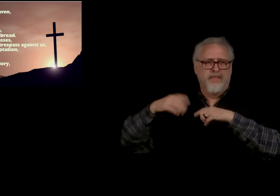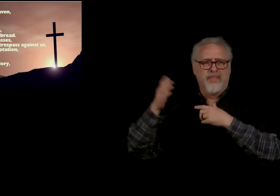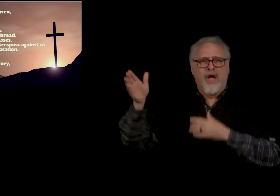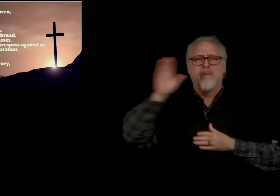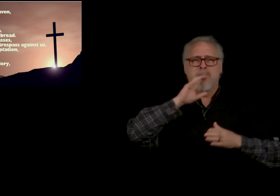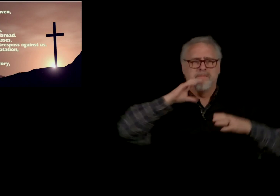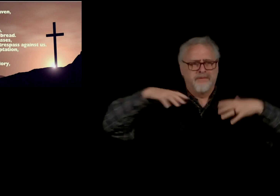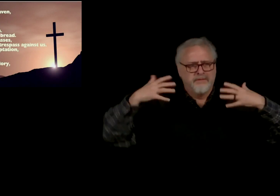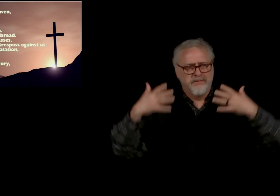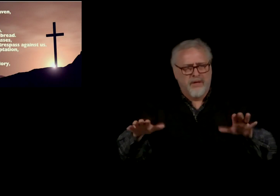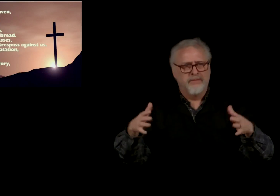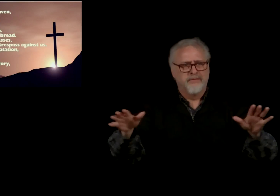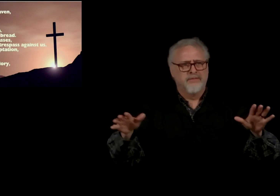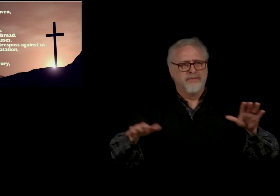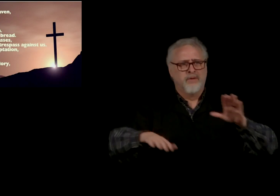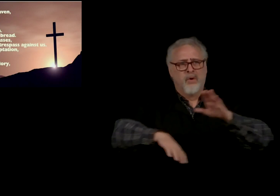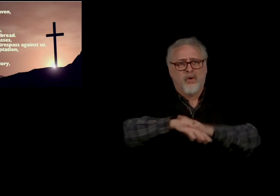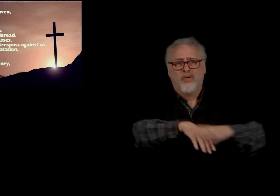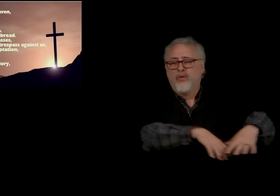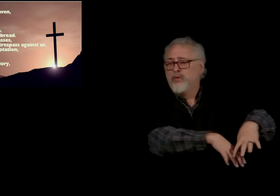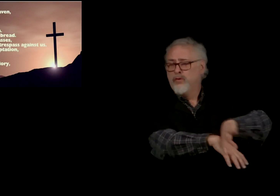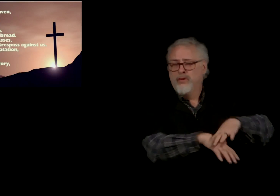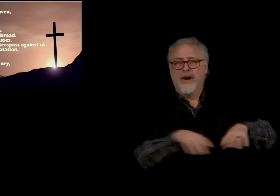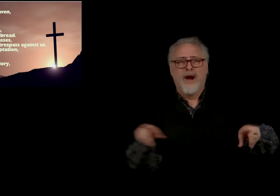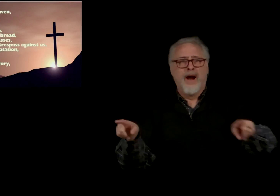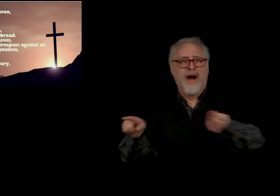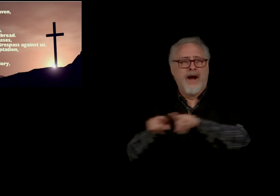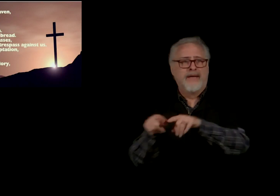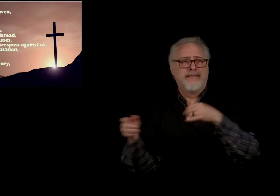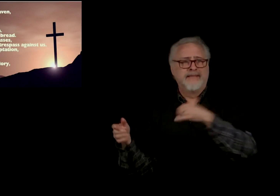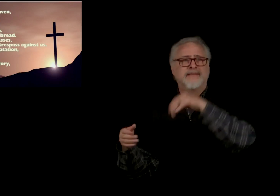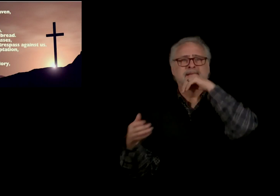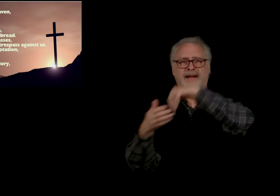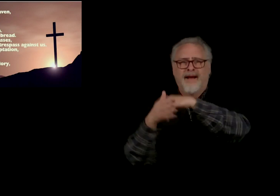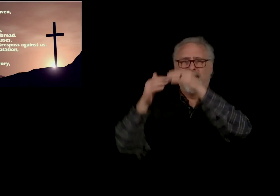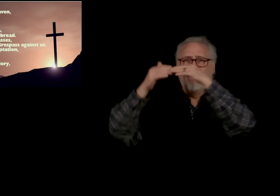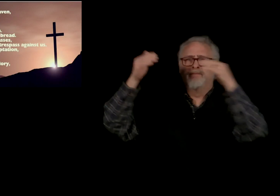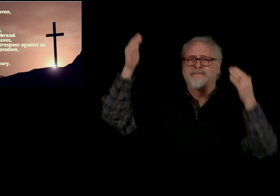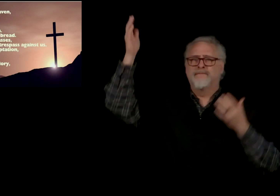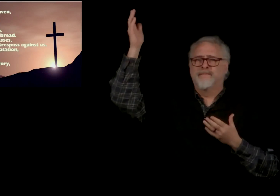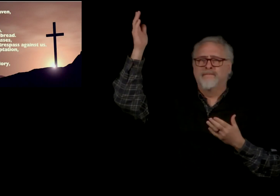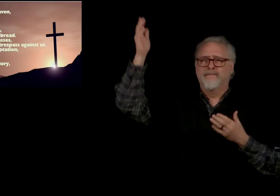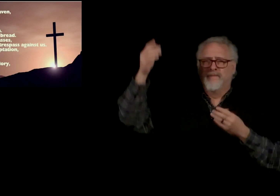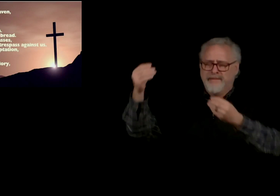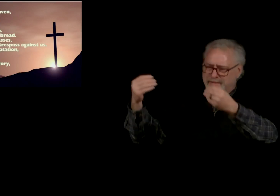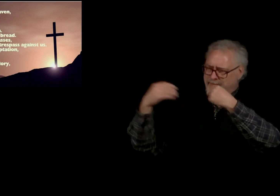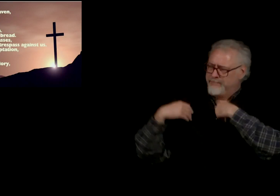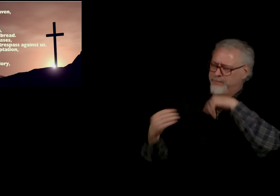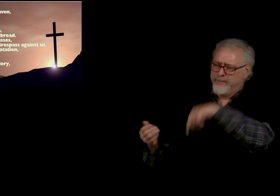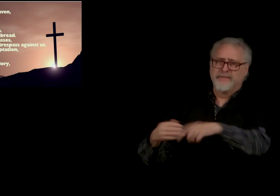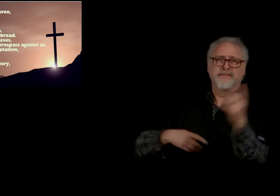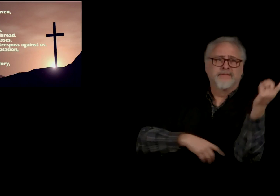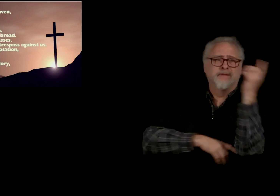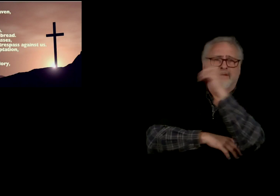come, thy will be done, on earth as it is in heaven. Give us this